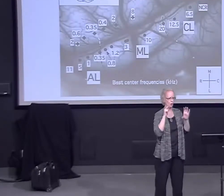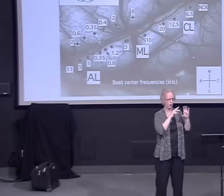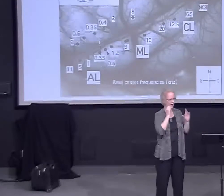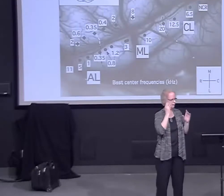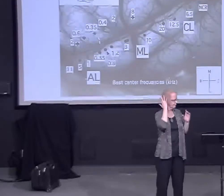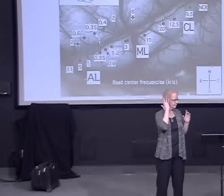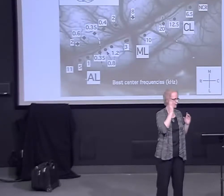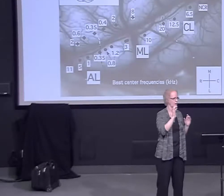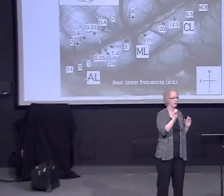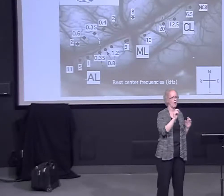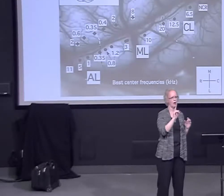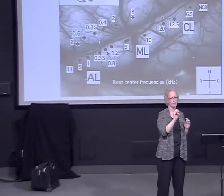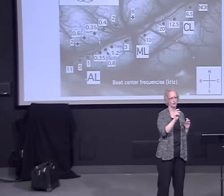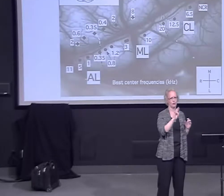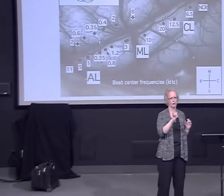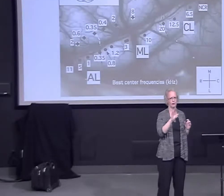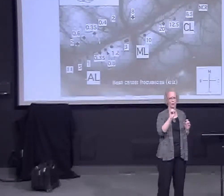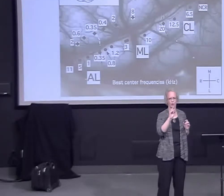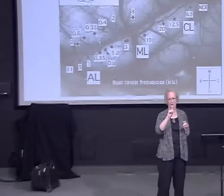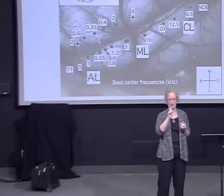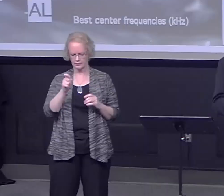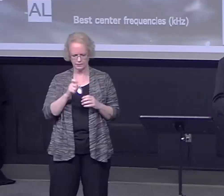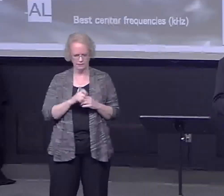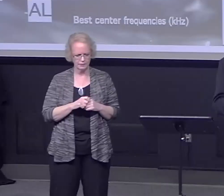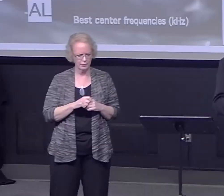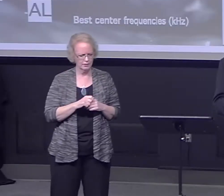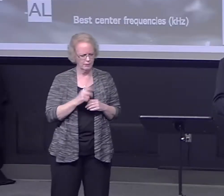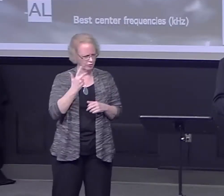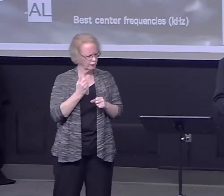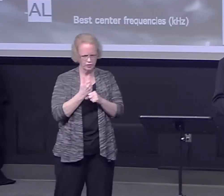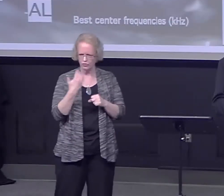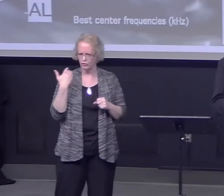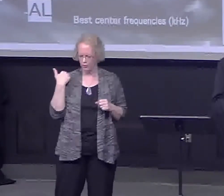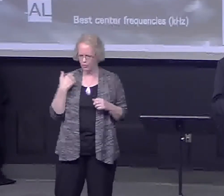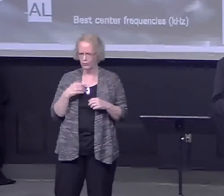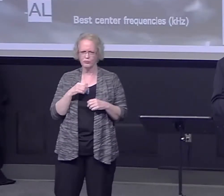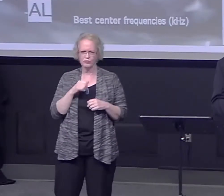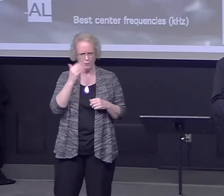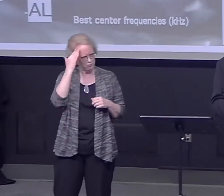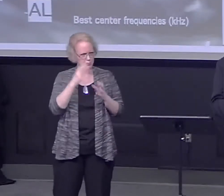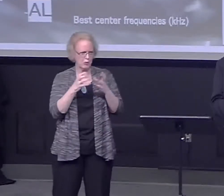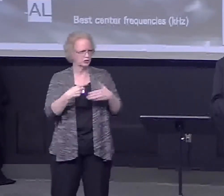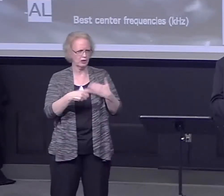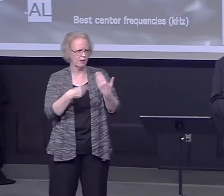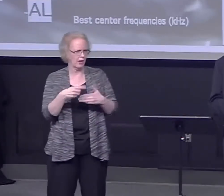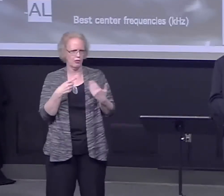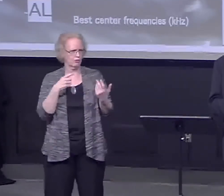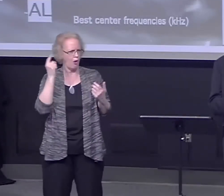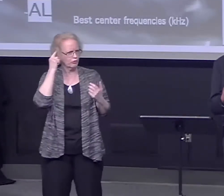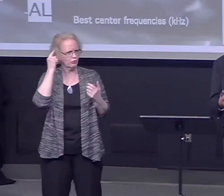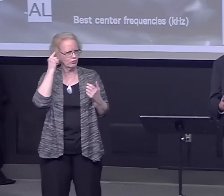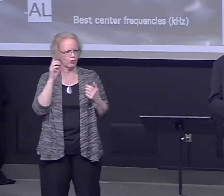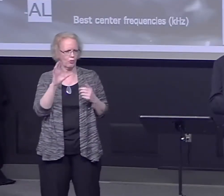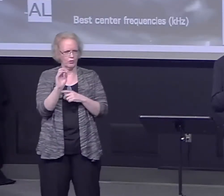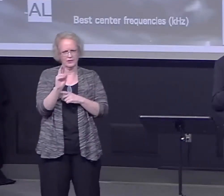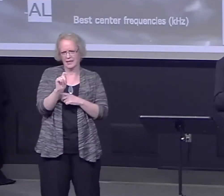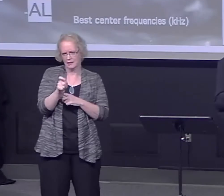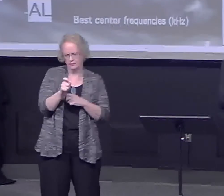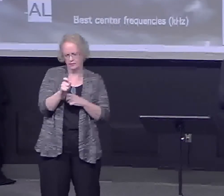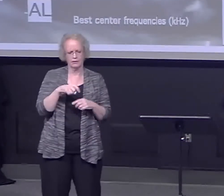about 20 years ago, very little was known actually about the auditory cortex in non-human primates, except that there was